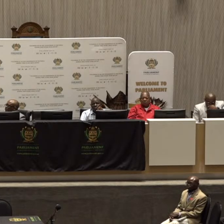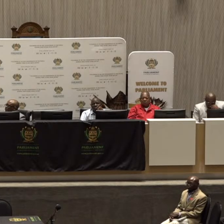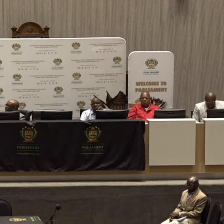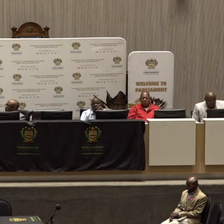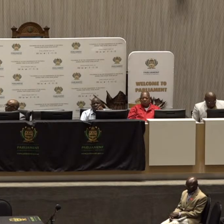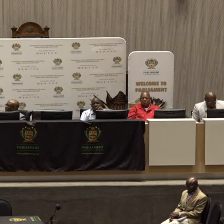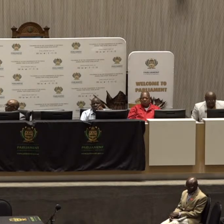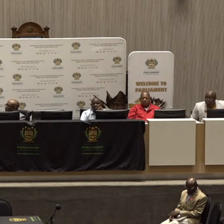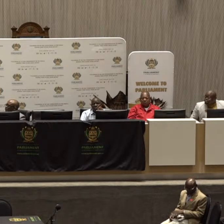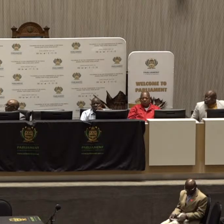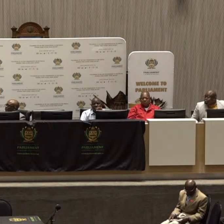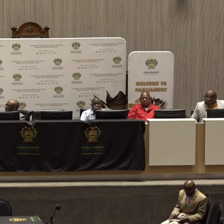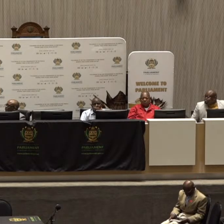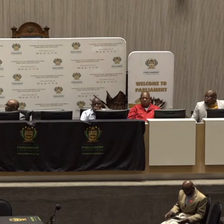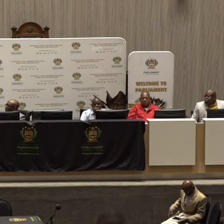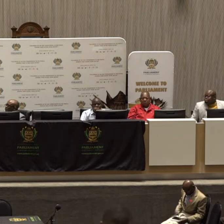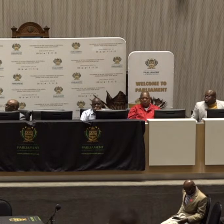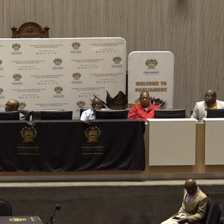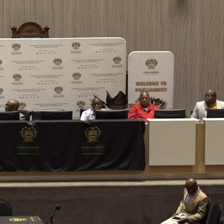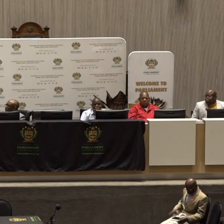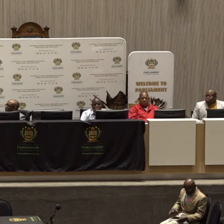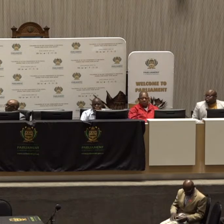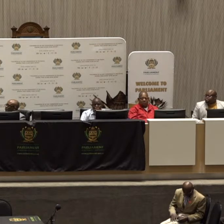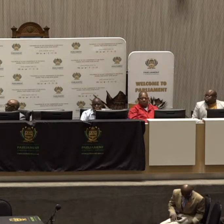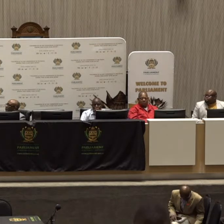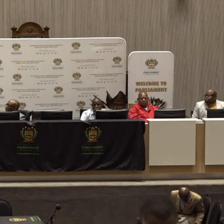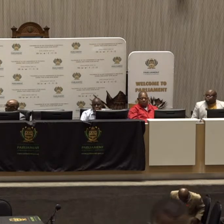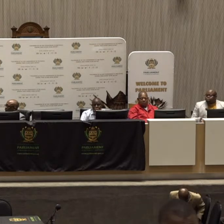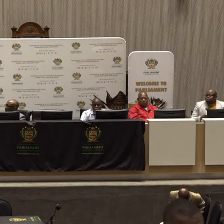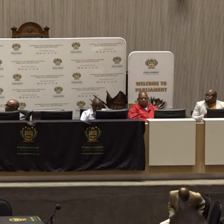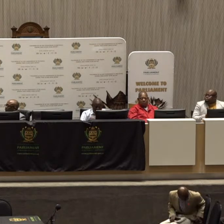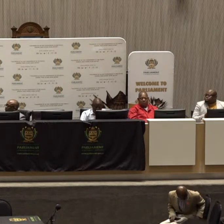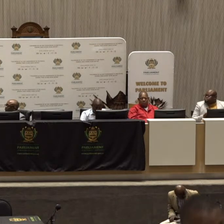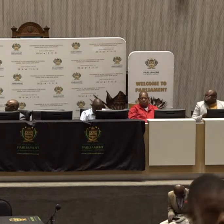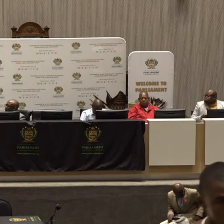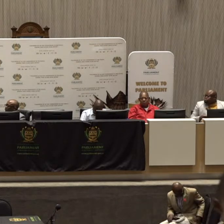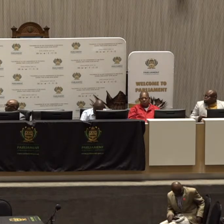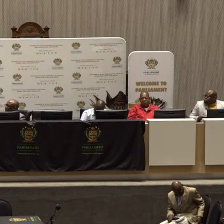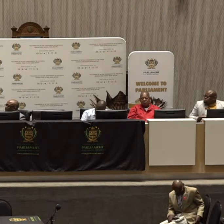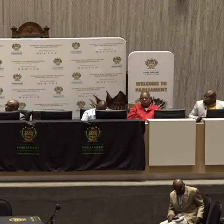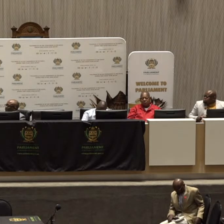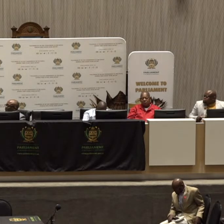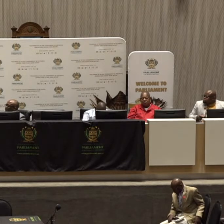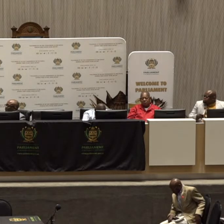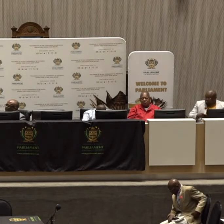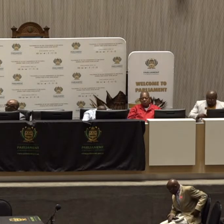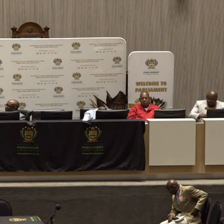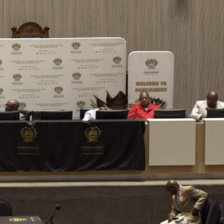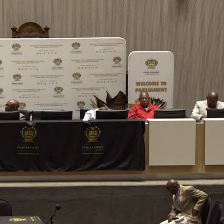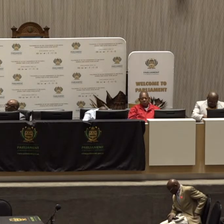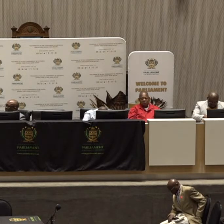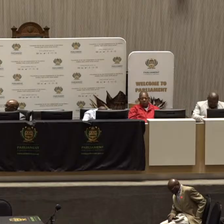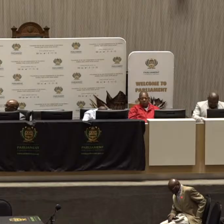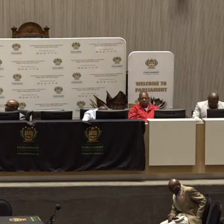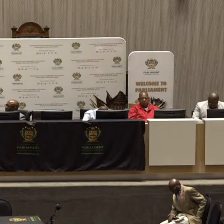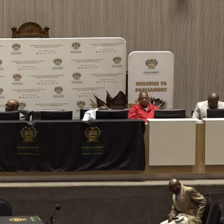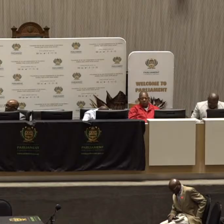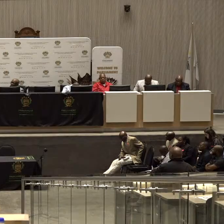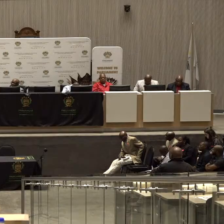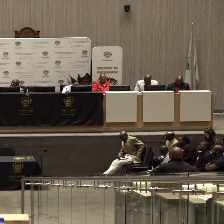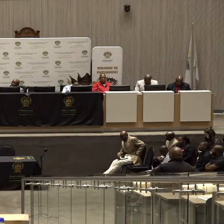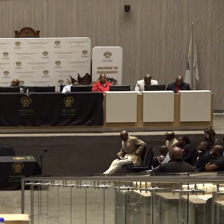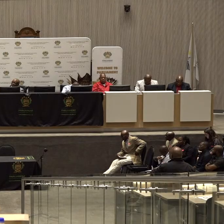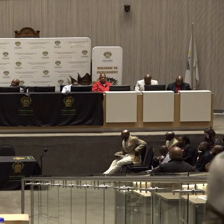of our people are using our Railway so I think it's of utmost importance to the people of the city of tuania